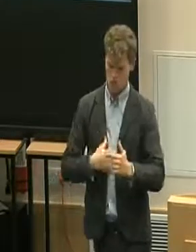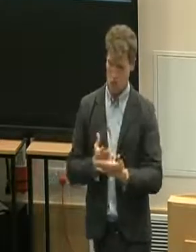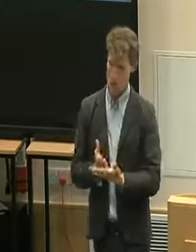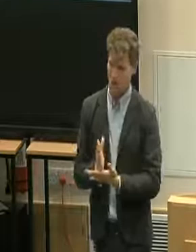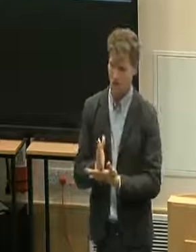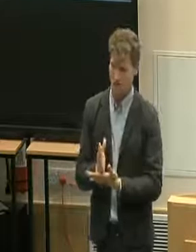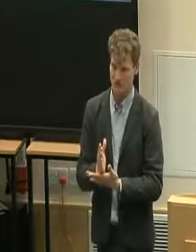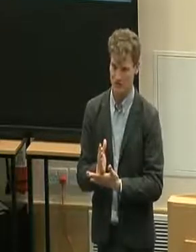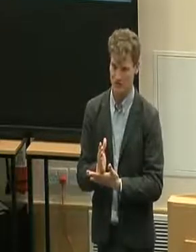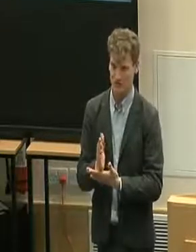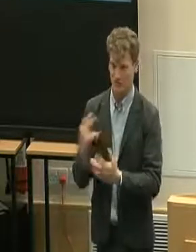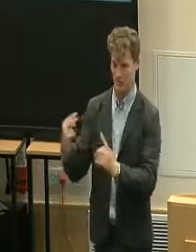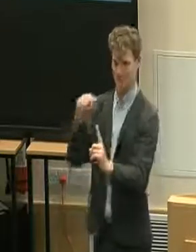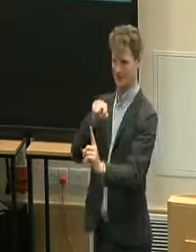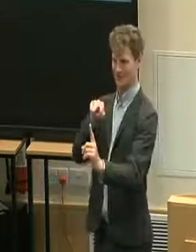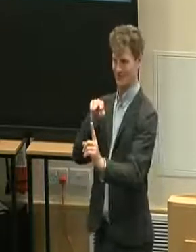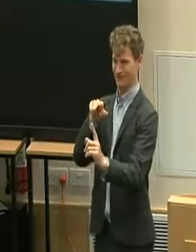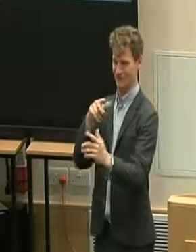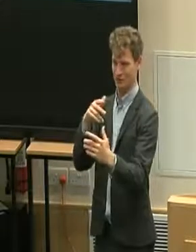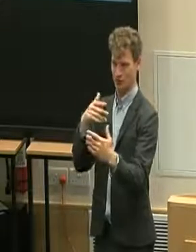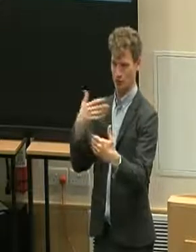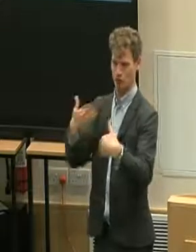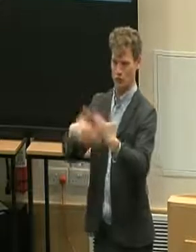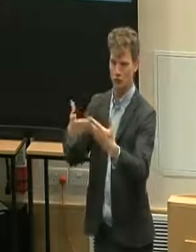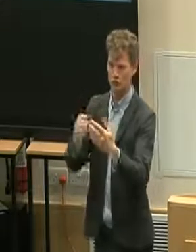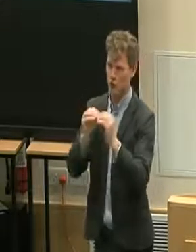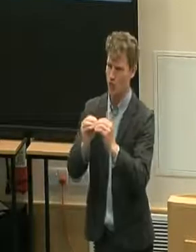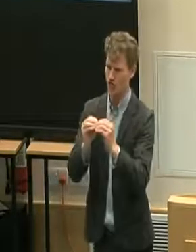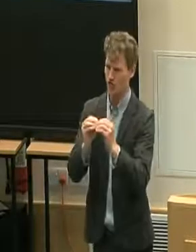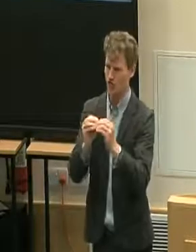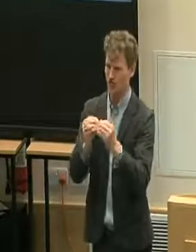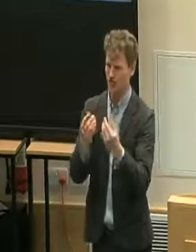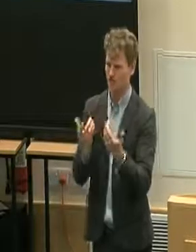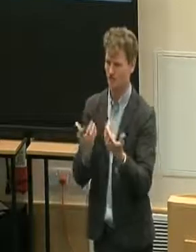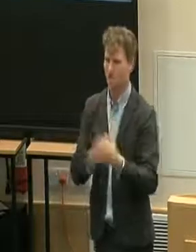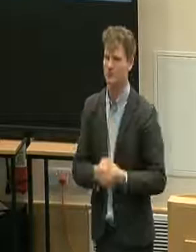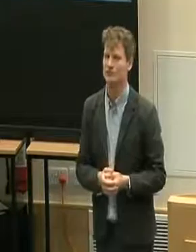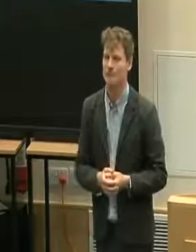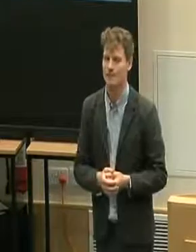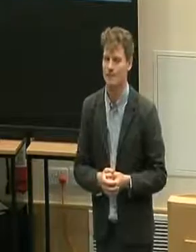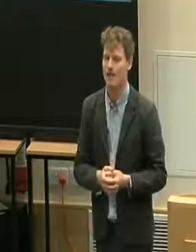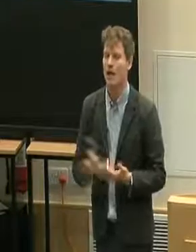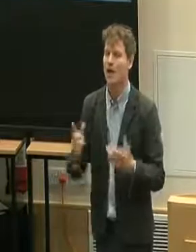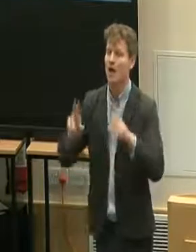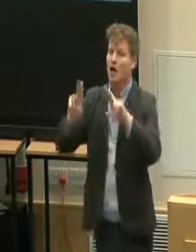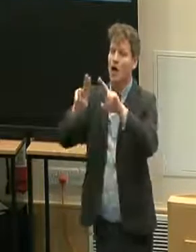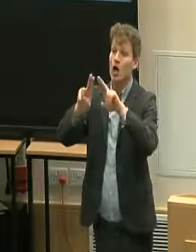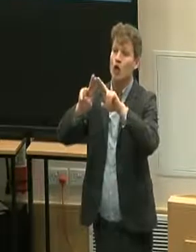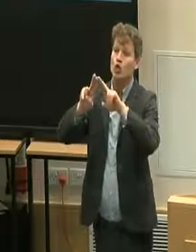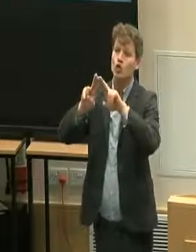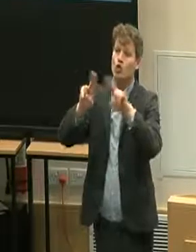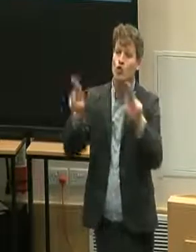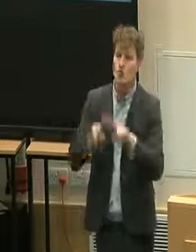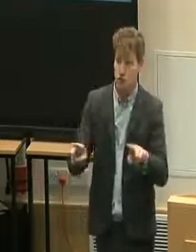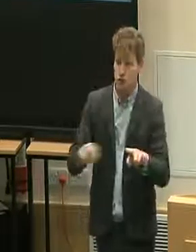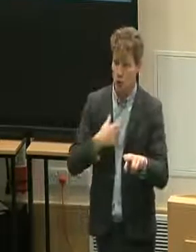something. Well, as it happens, universal human rights are completely incompatible with cultural relativity. You